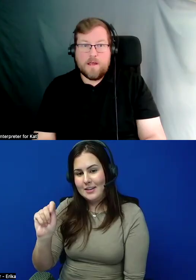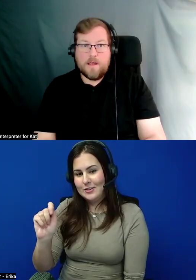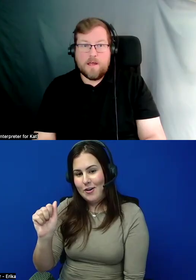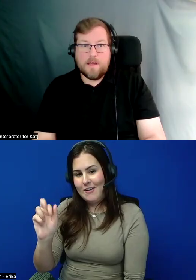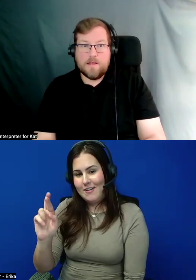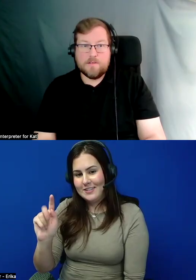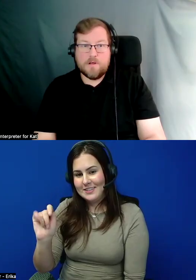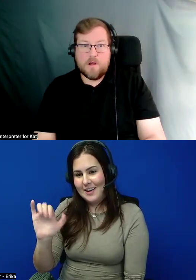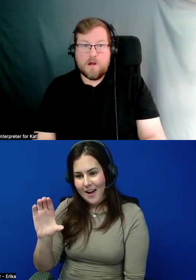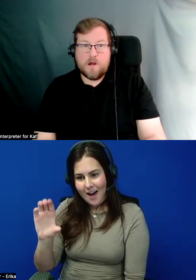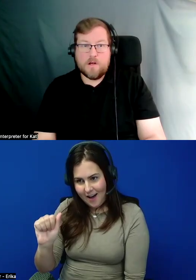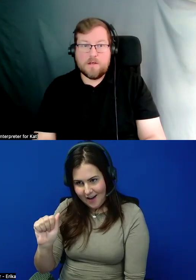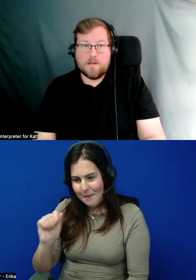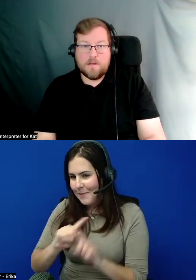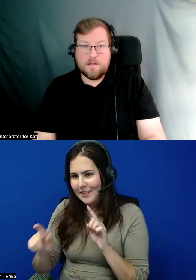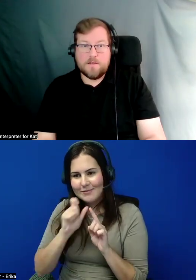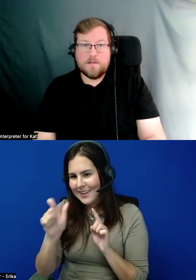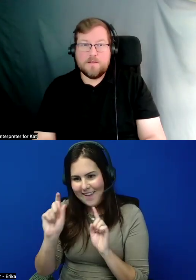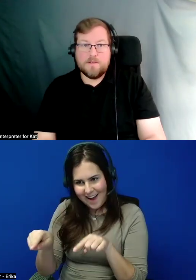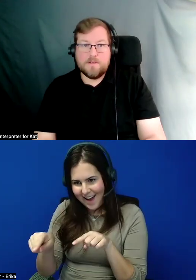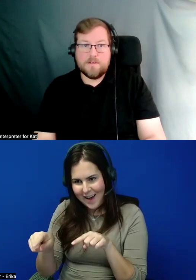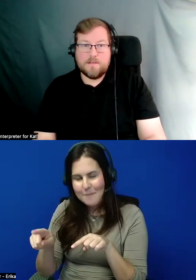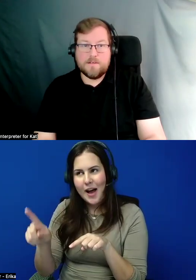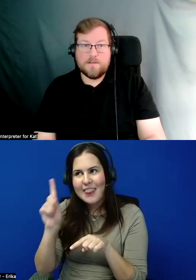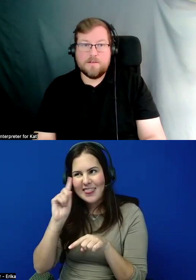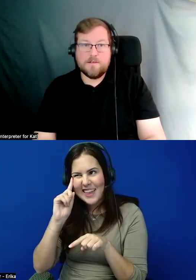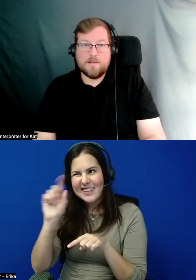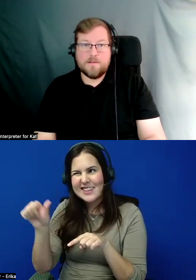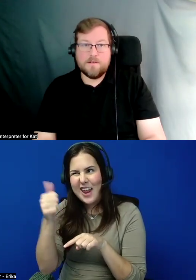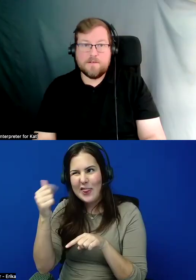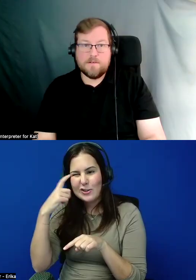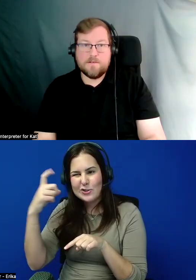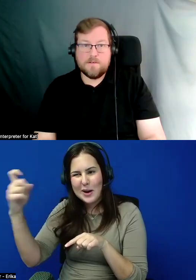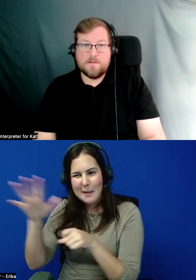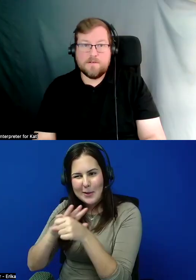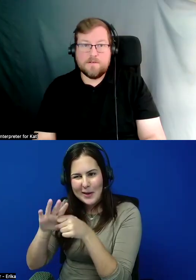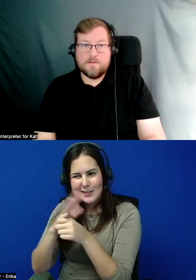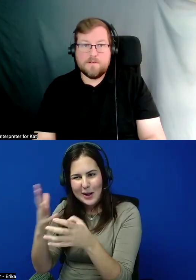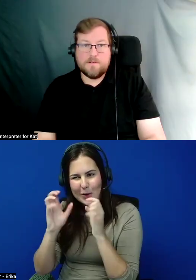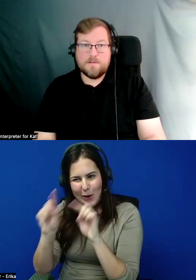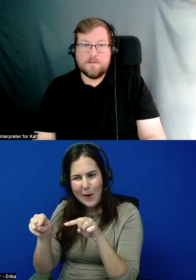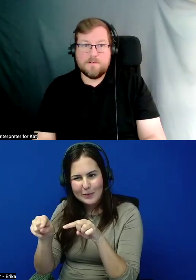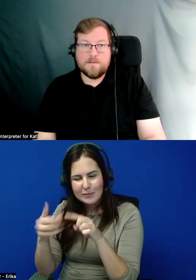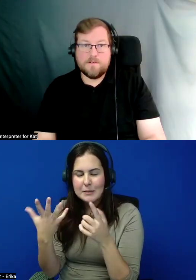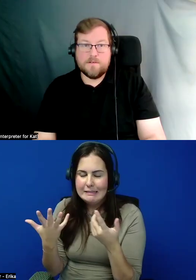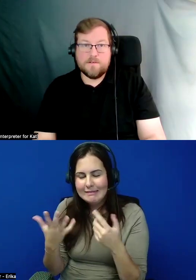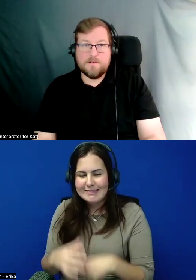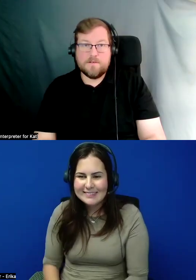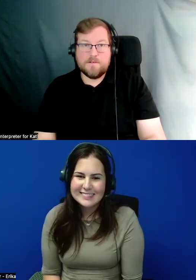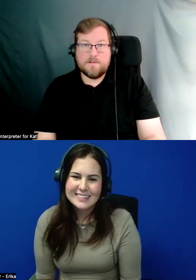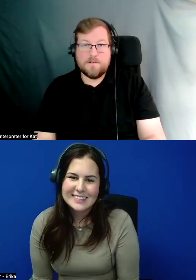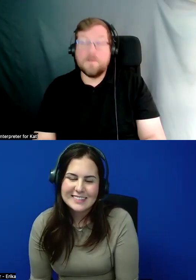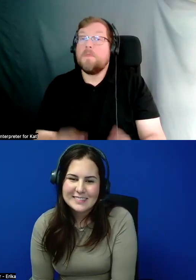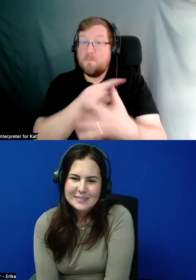that is also on my list. Would love to actually go shoot in Antarctica because I'm a glutton for punishment. Those are really